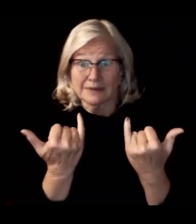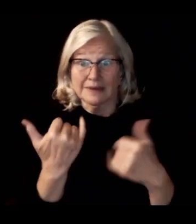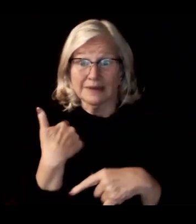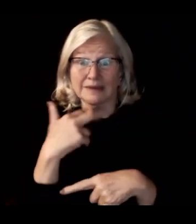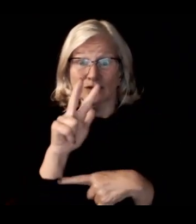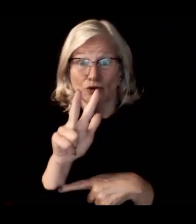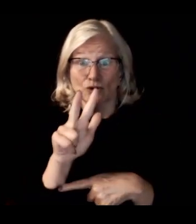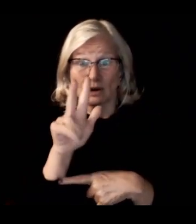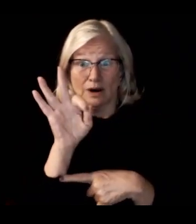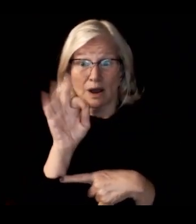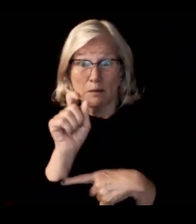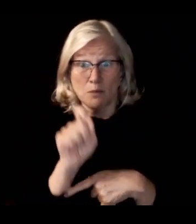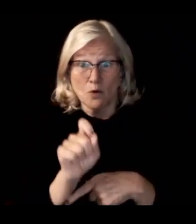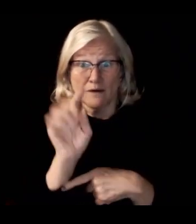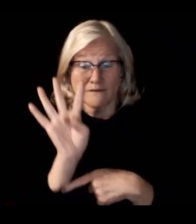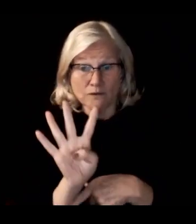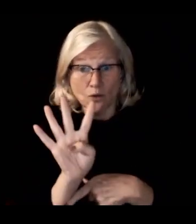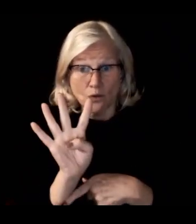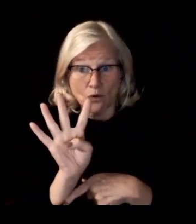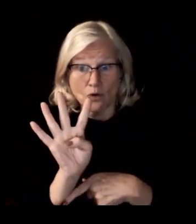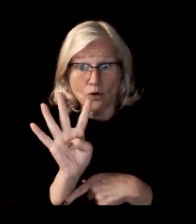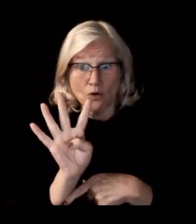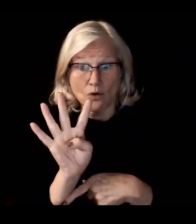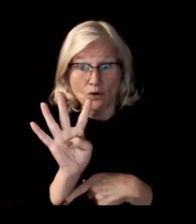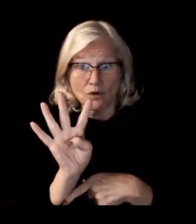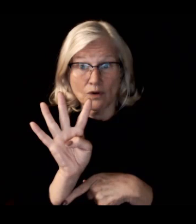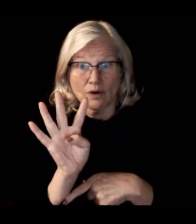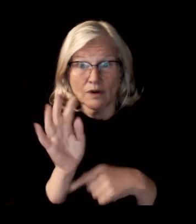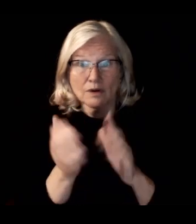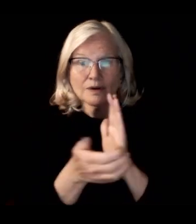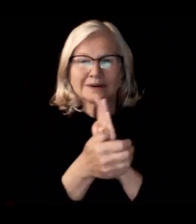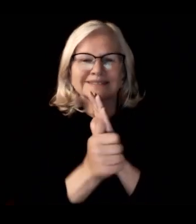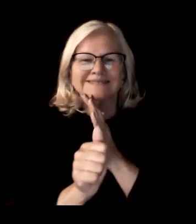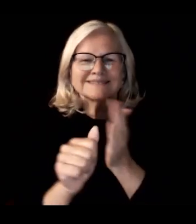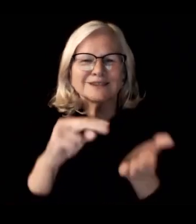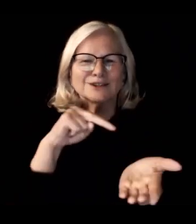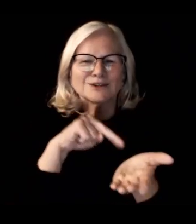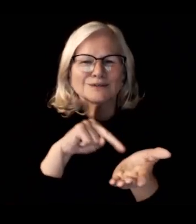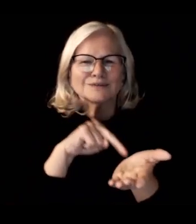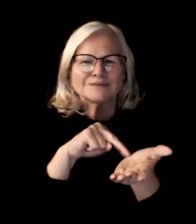skilled nursing with one or more cases, and